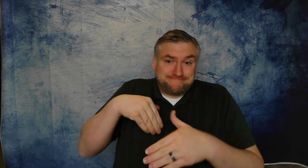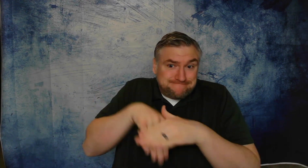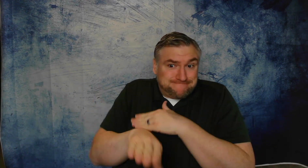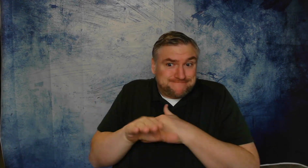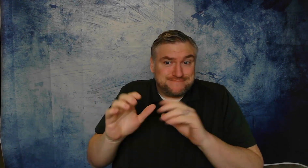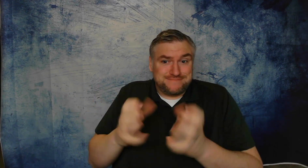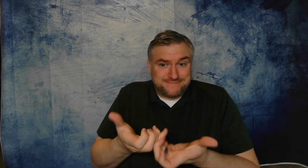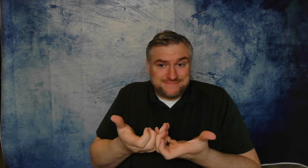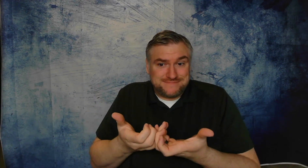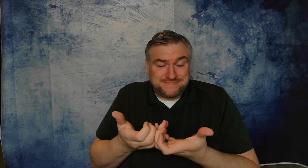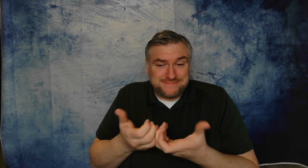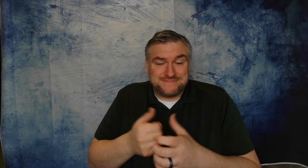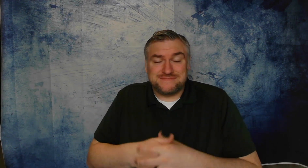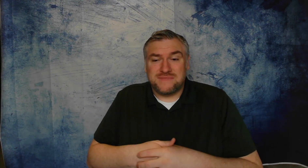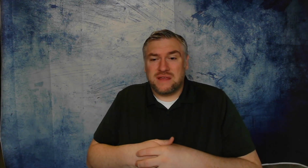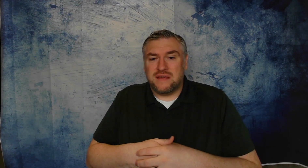Let the SLP come into the classroom.